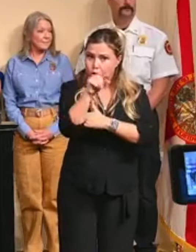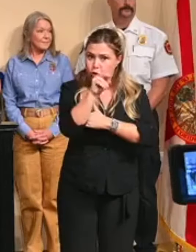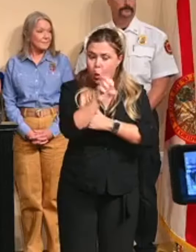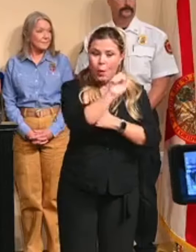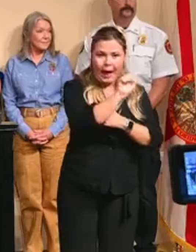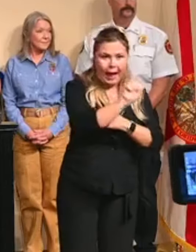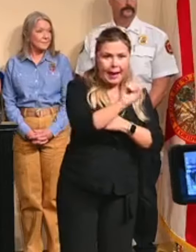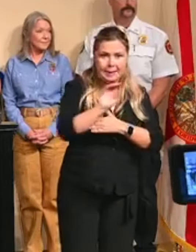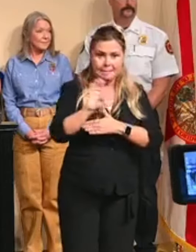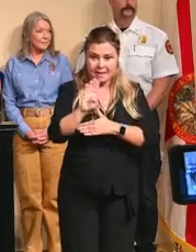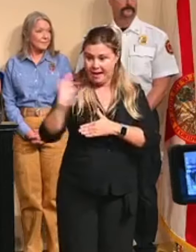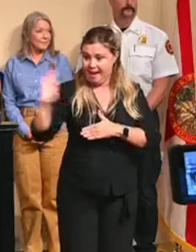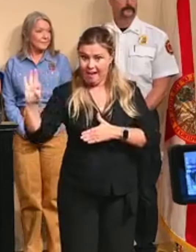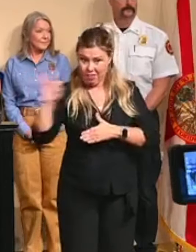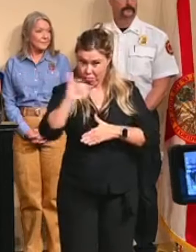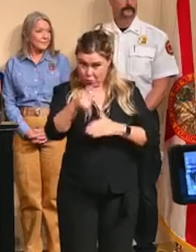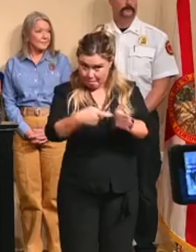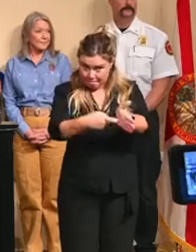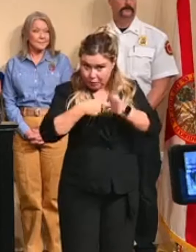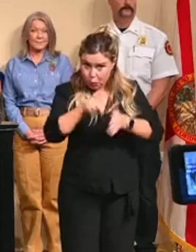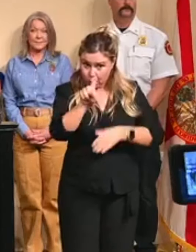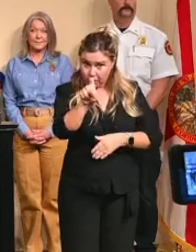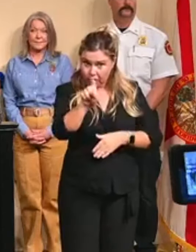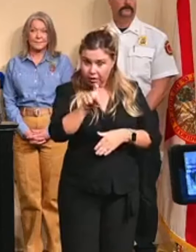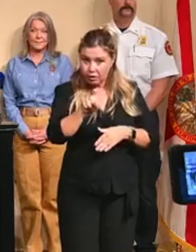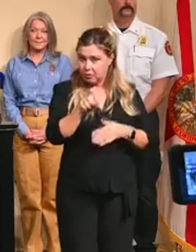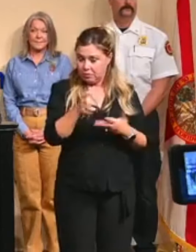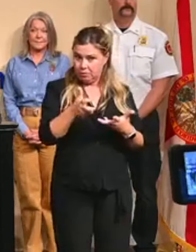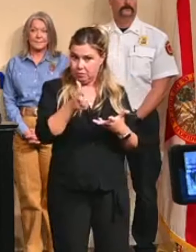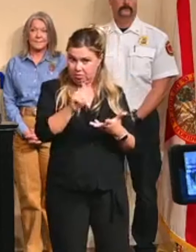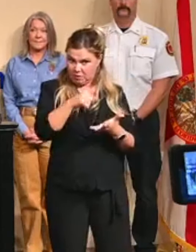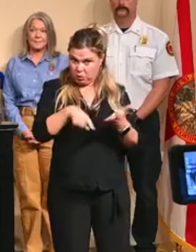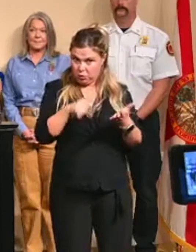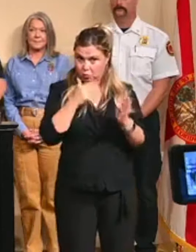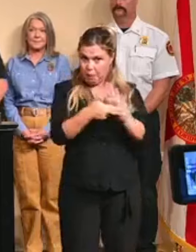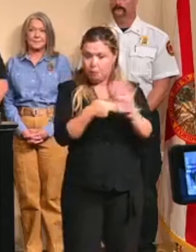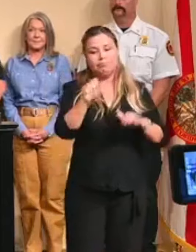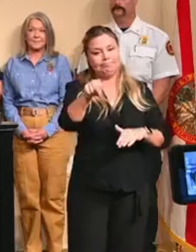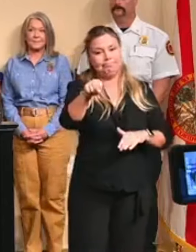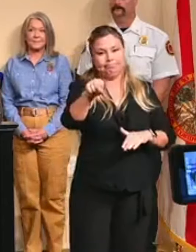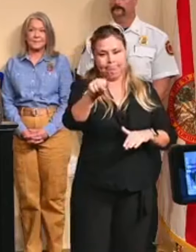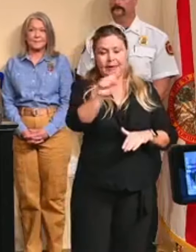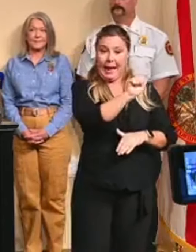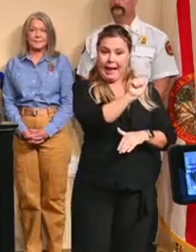A, B, and F, those are mandatory due to classification? Correct. It's